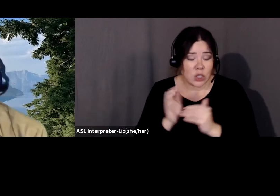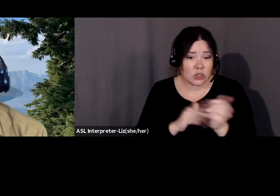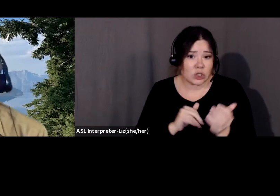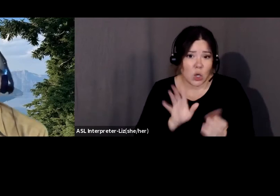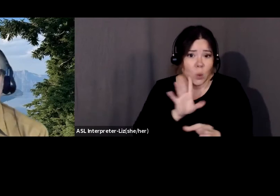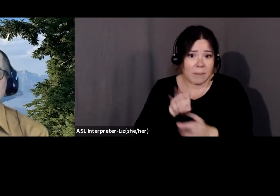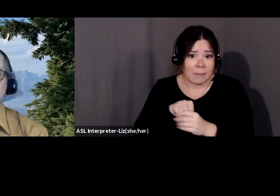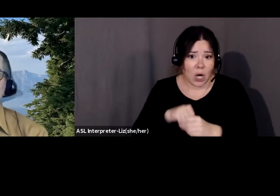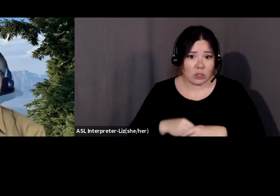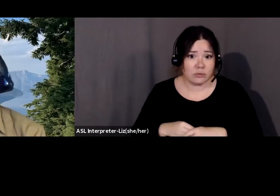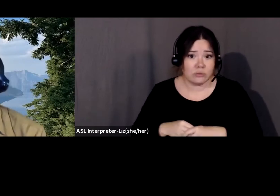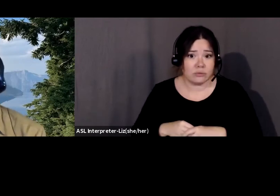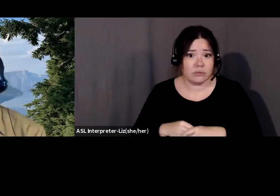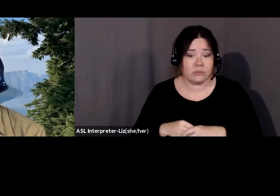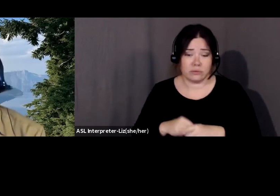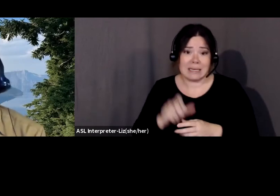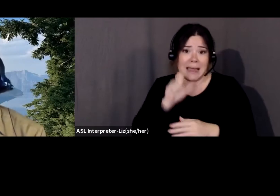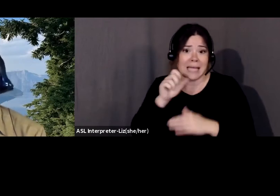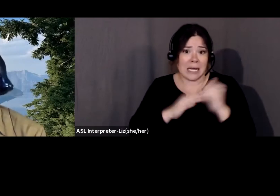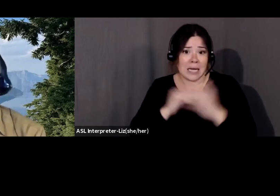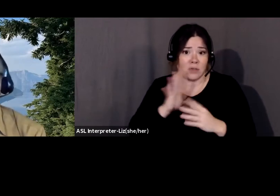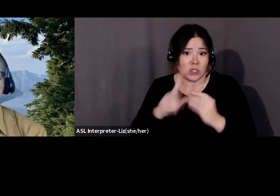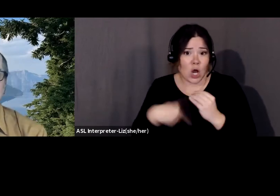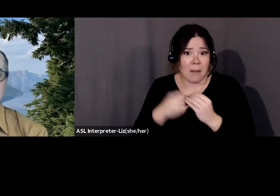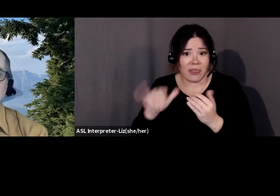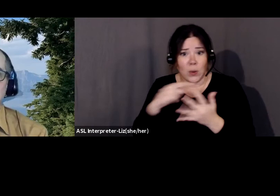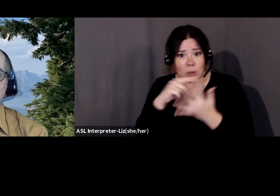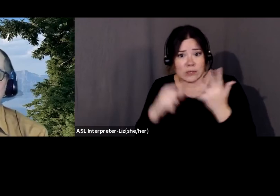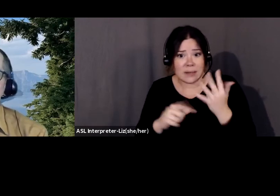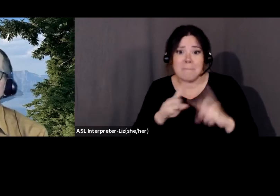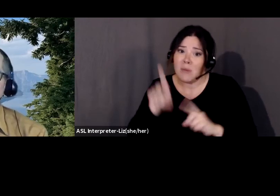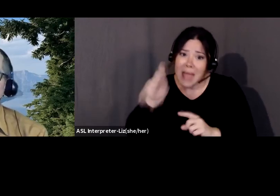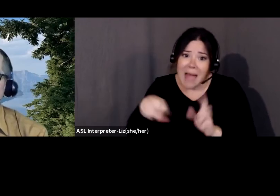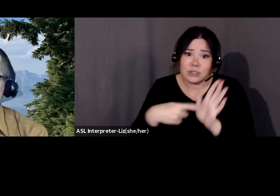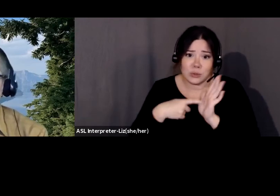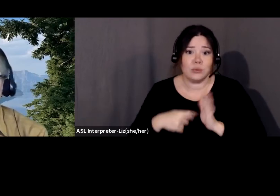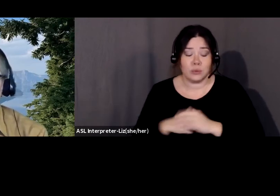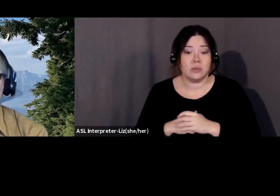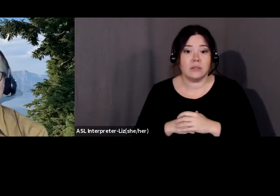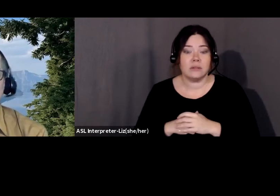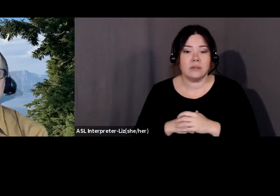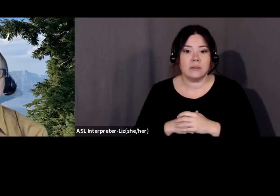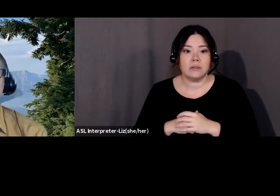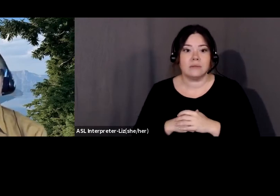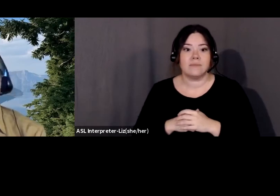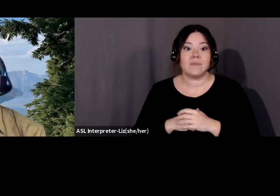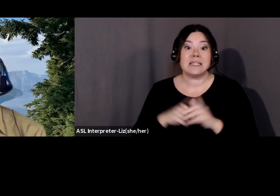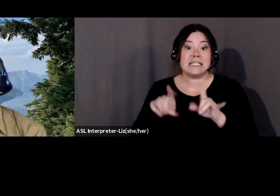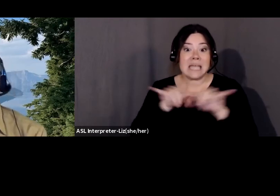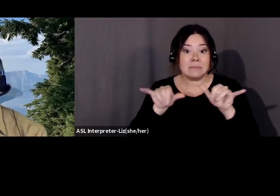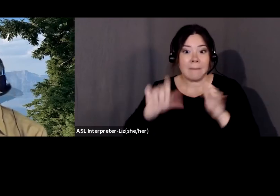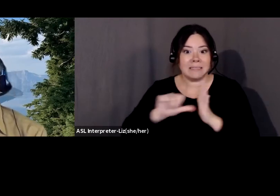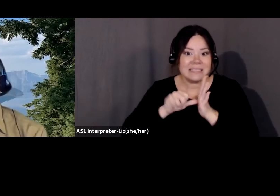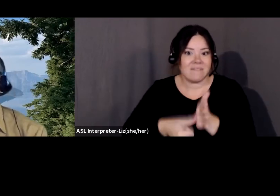this. We have to, it's uncomfortable to talk about this, but we have to. We need to make sure you emphasize that, you need to make sure